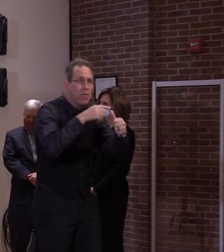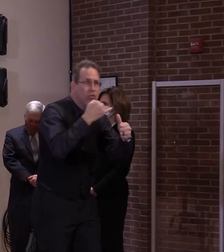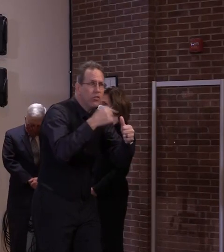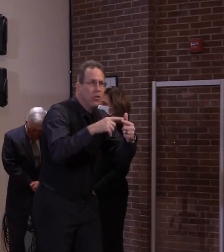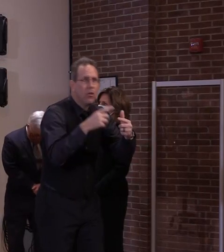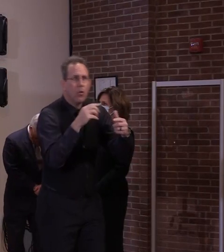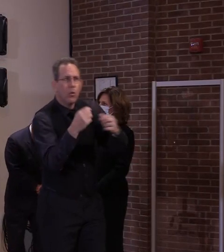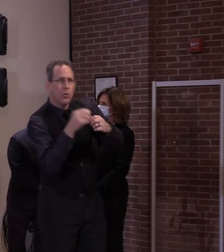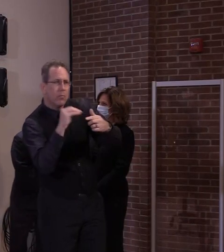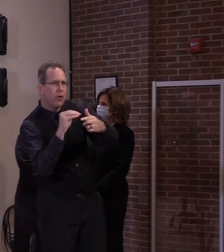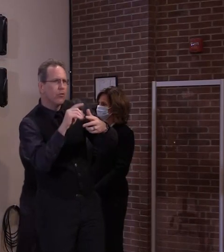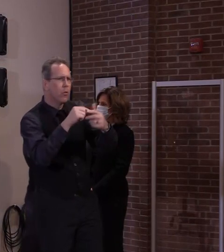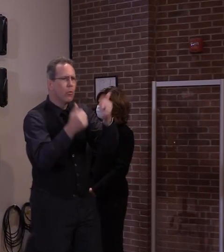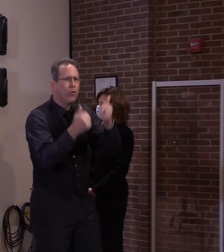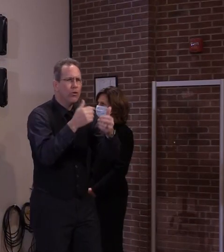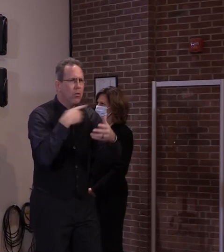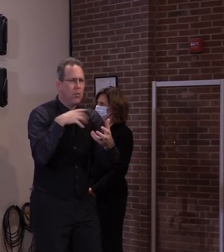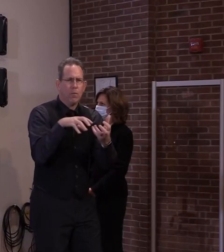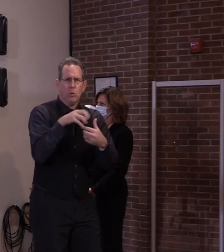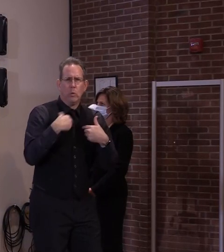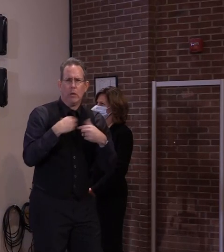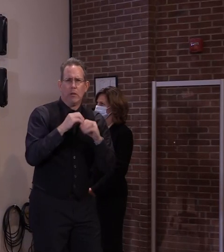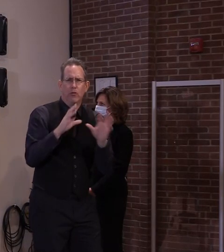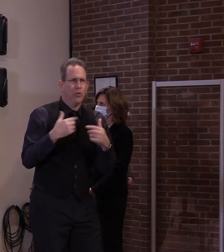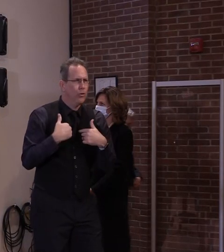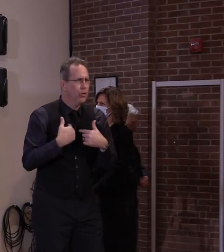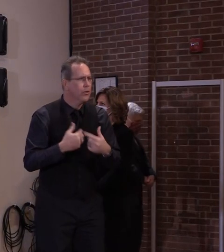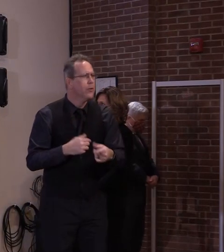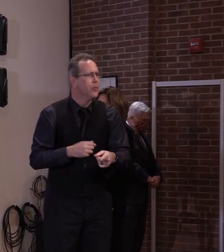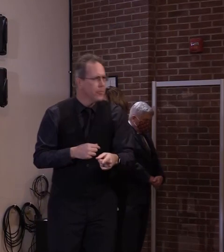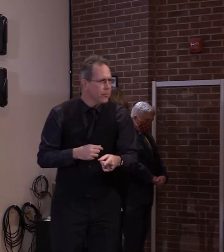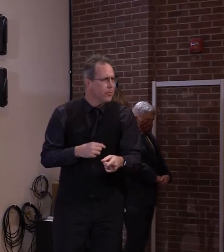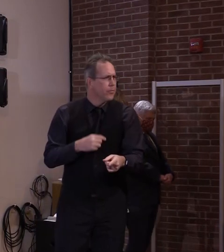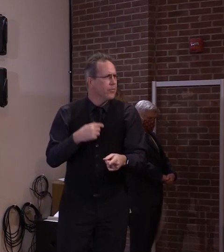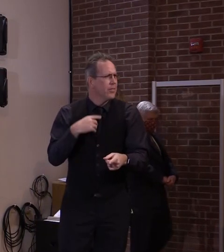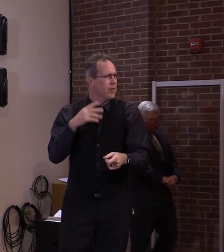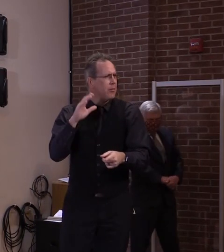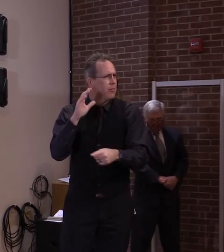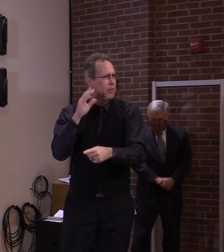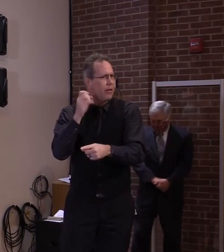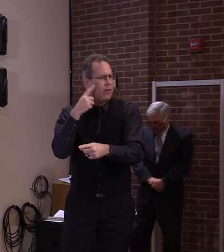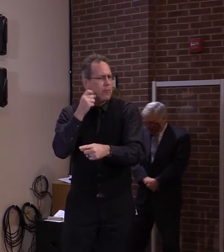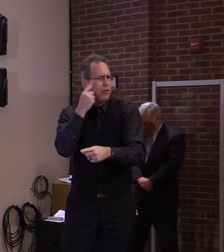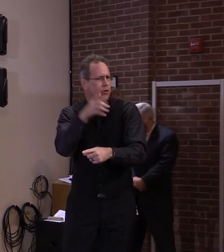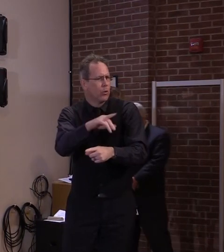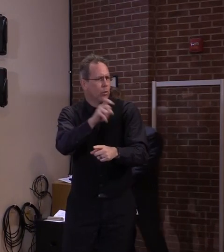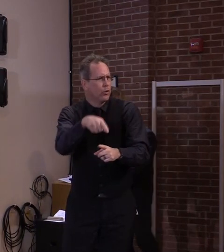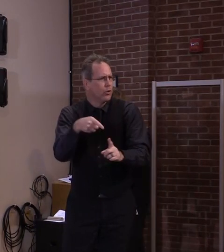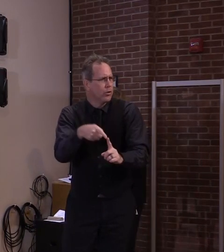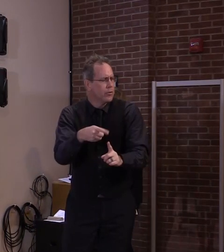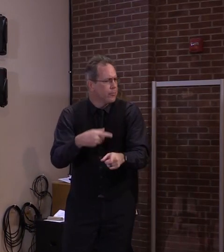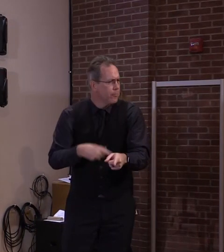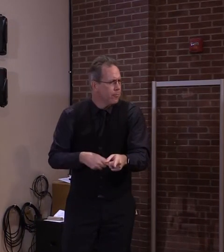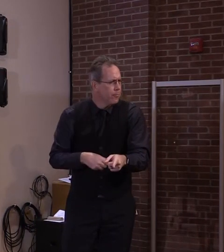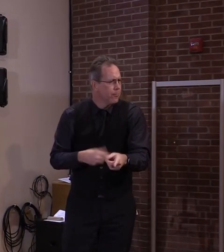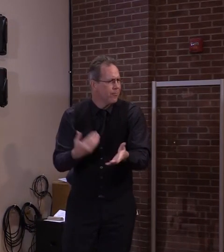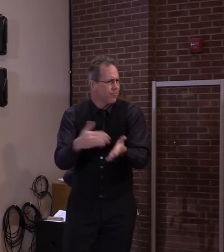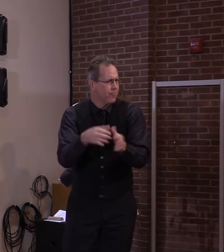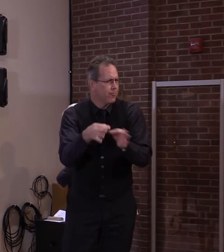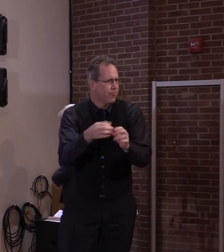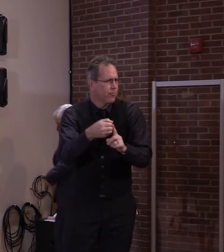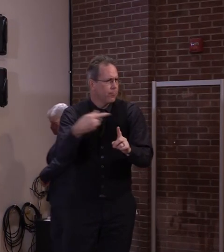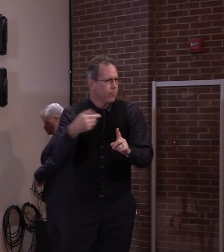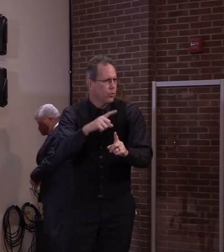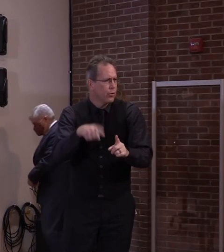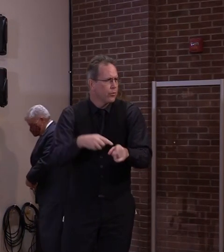It seems as though, we've talked about the significance of having a booster shot to be fully protected here. But it seems though, like in all